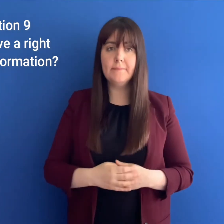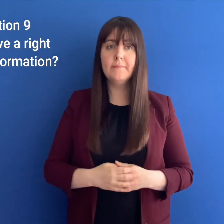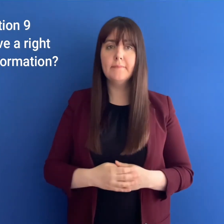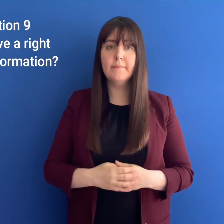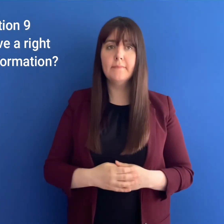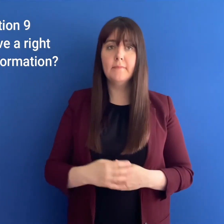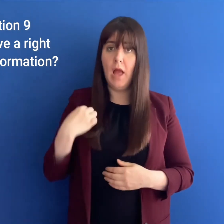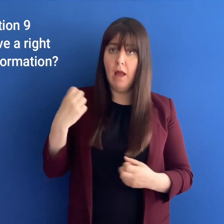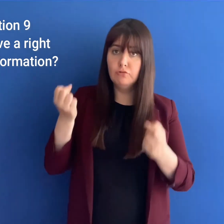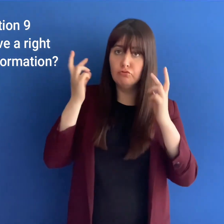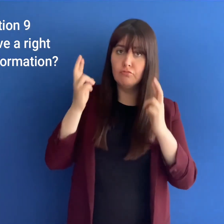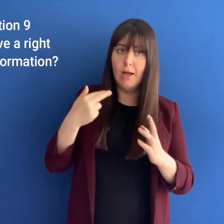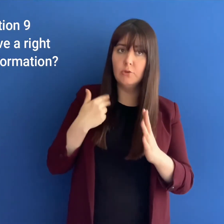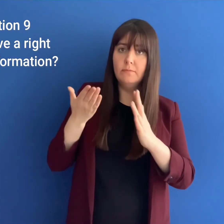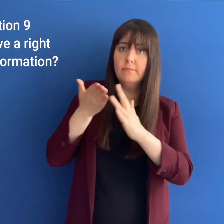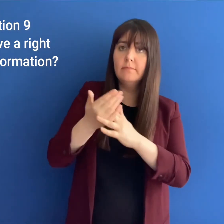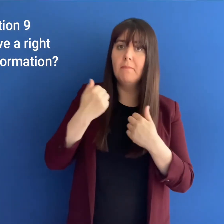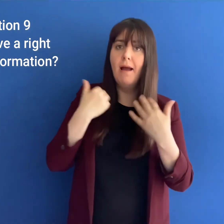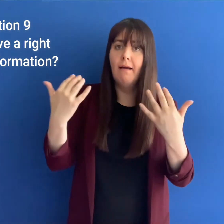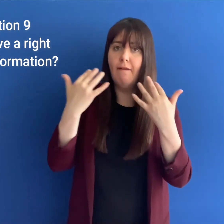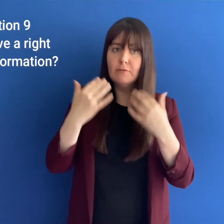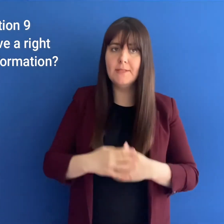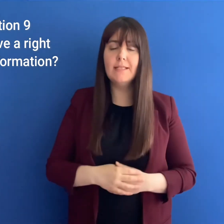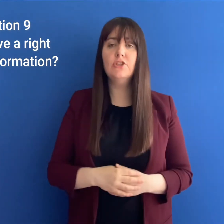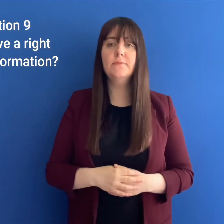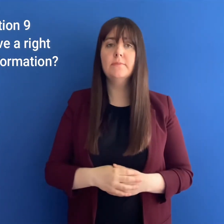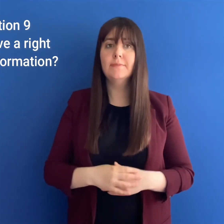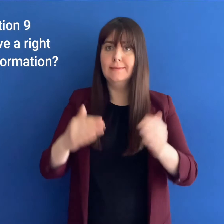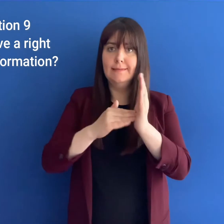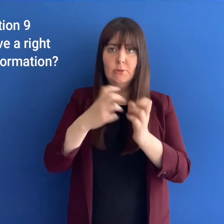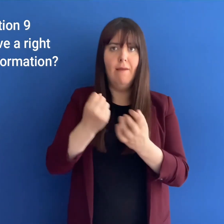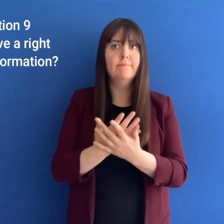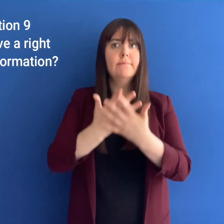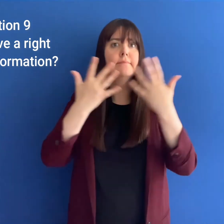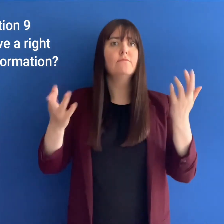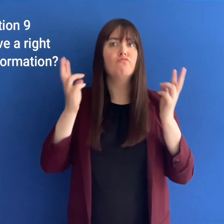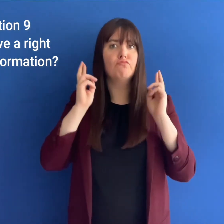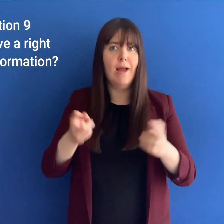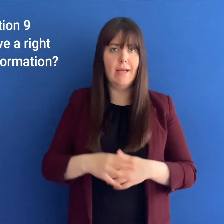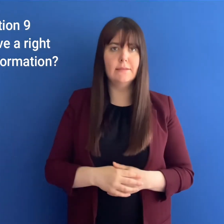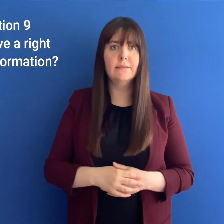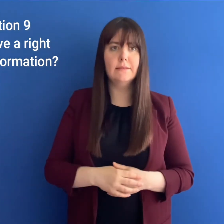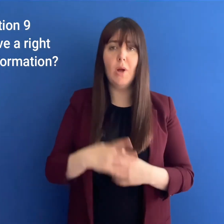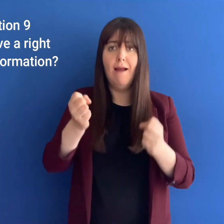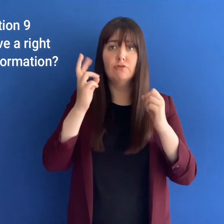Section 9. Do I have a right to my information? Yes, you have many